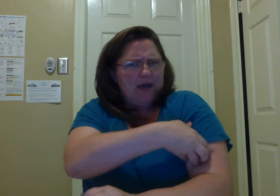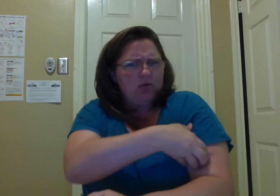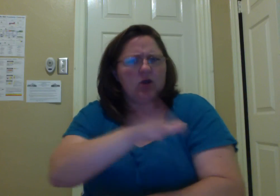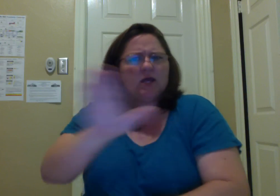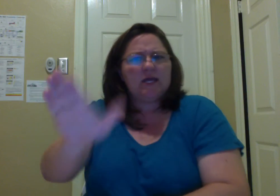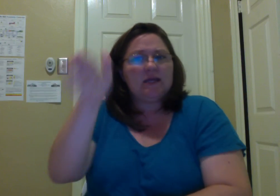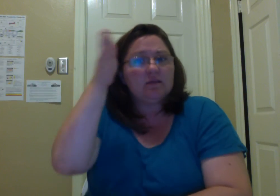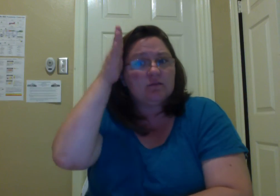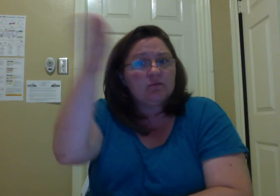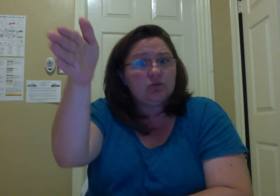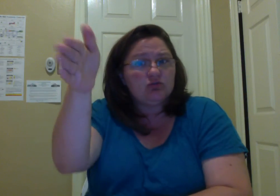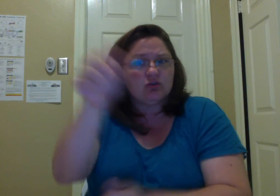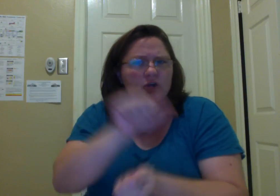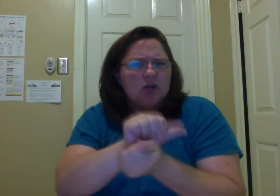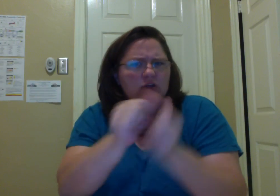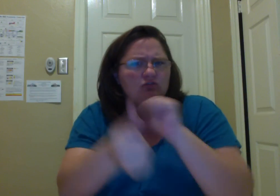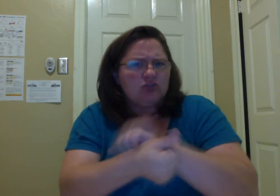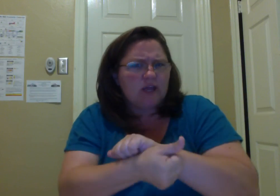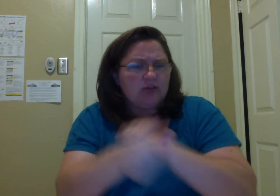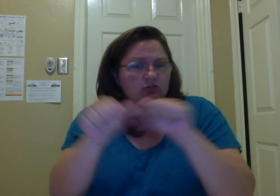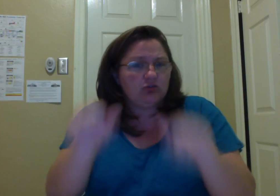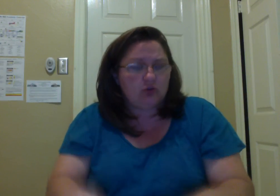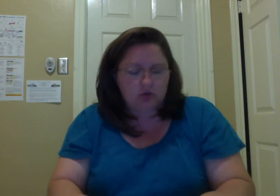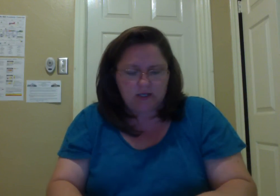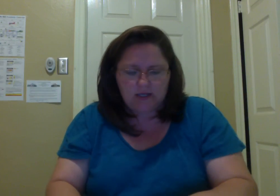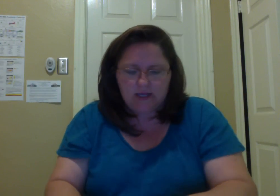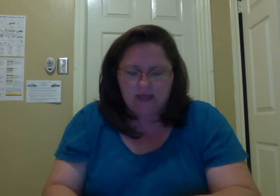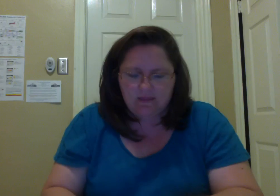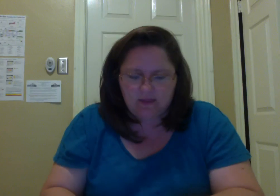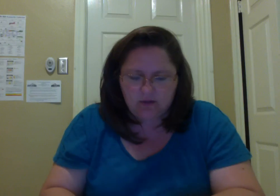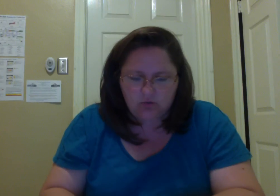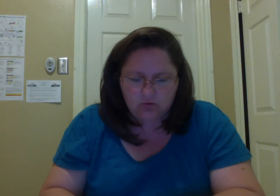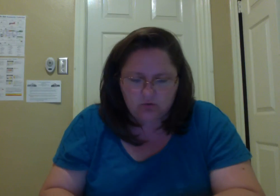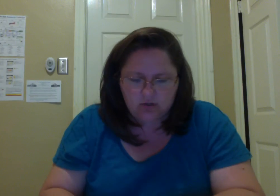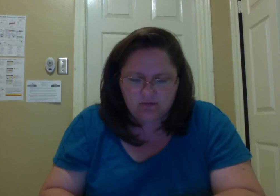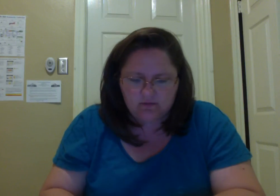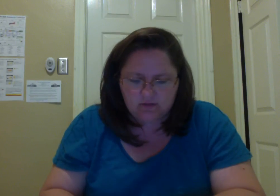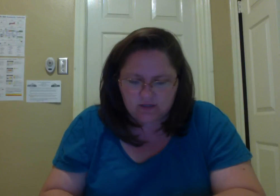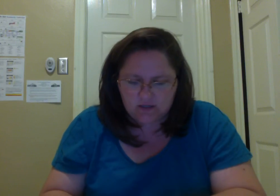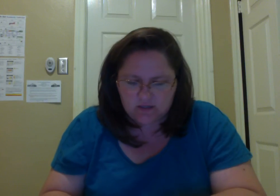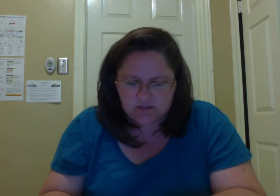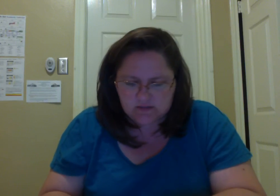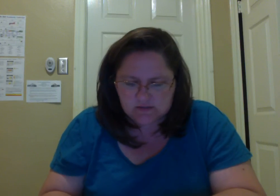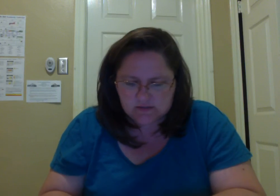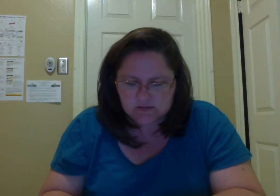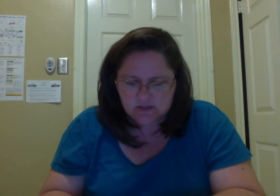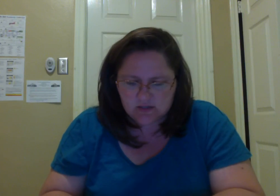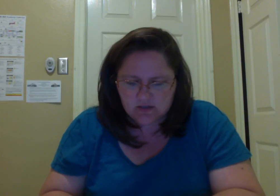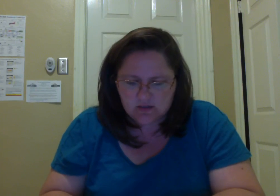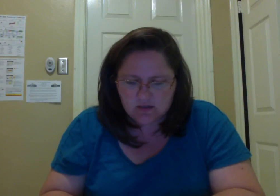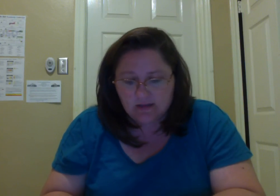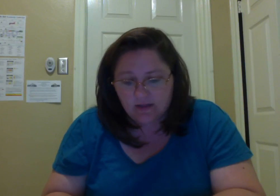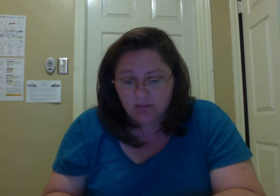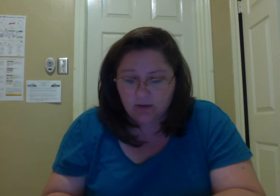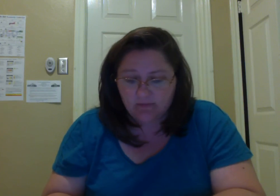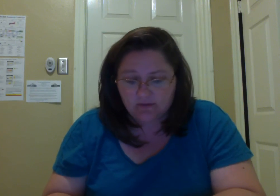power, his future change could. And then Laura says, like Mom said